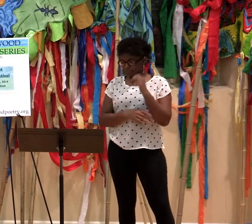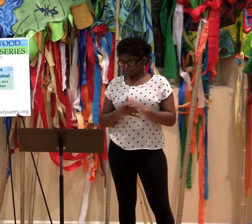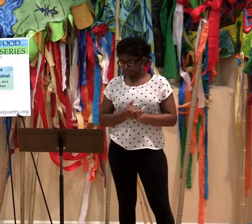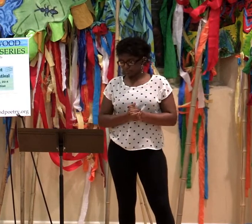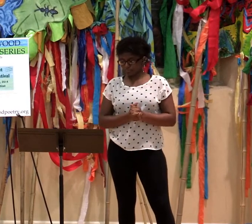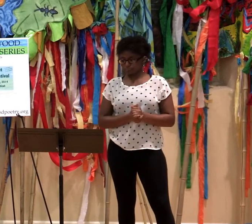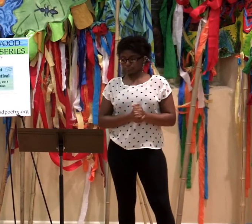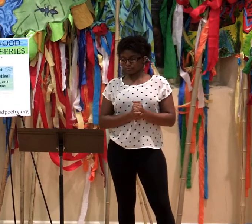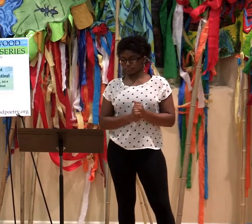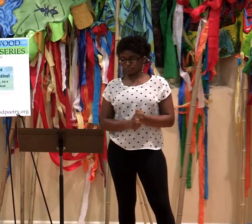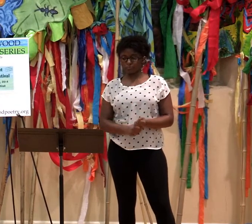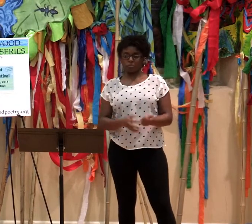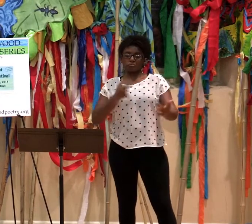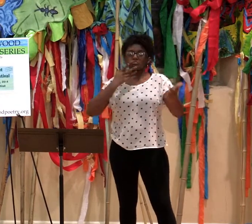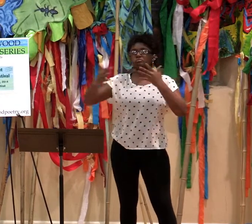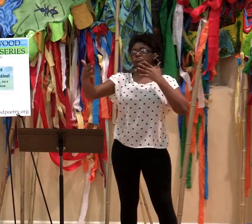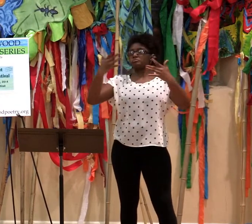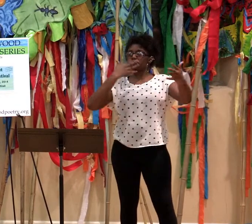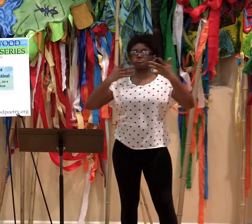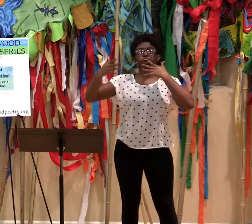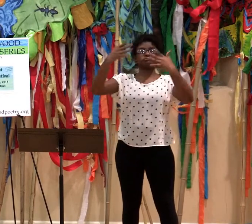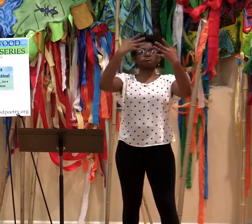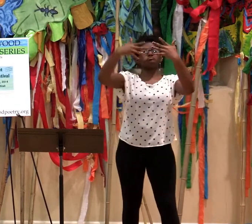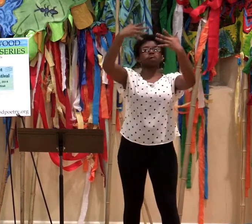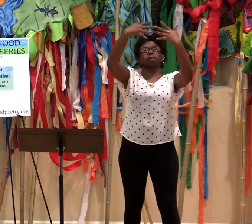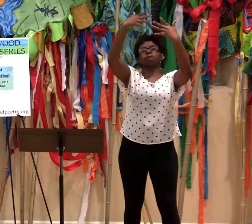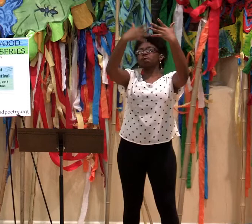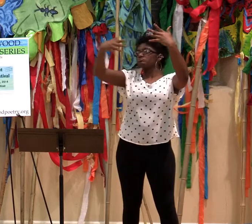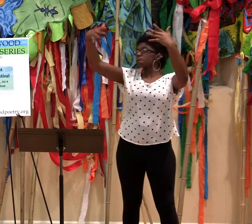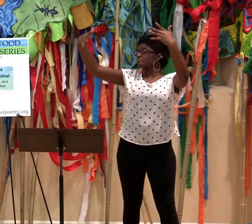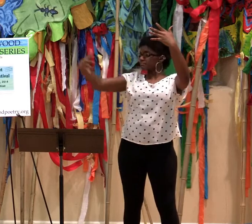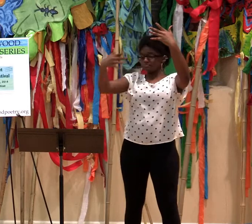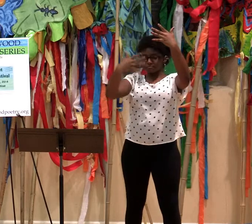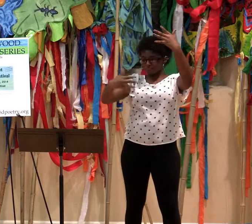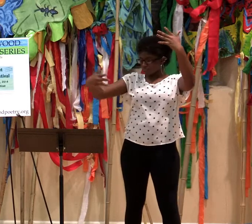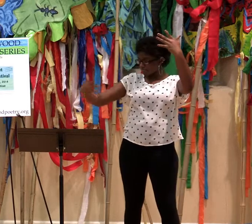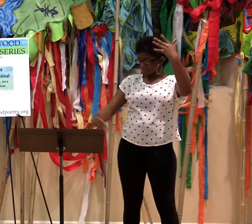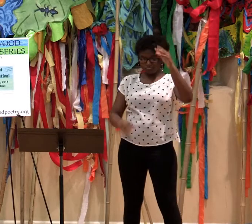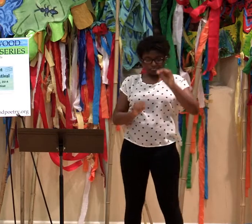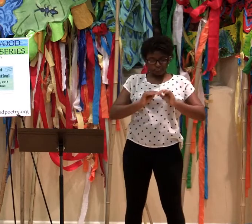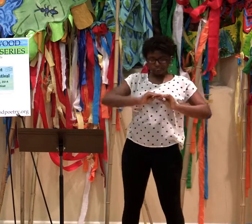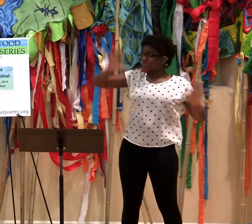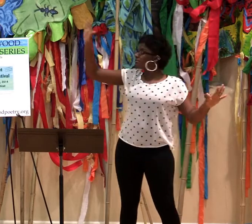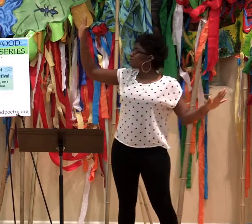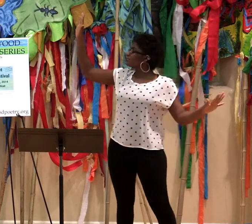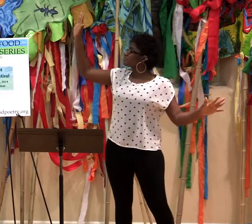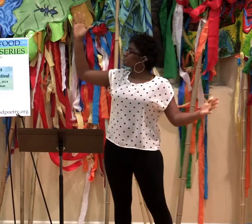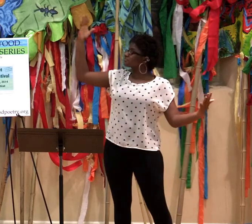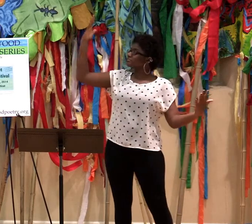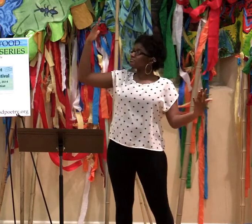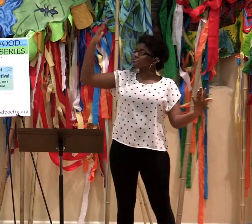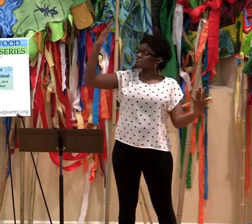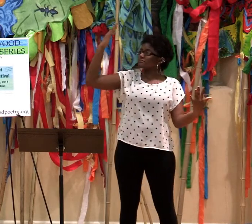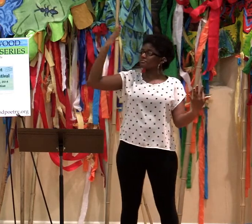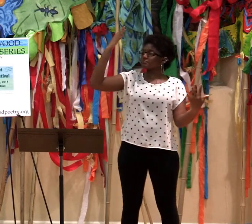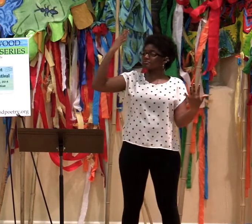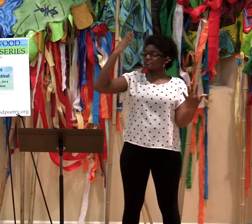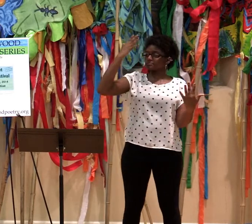My next haiku, Autumn. Colored leaves falling, too